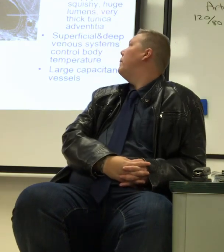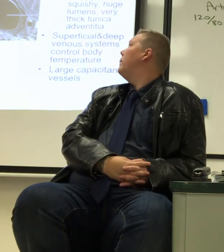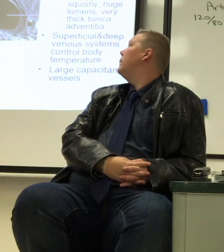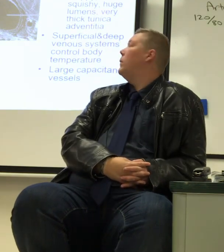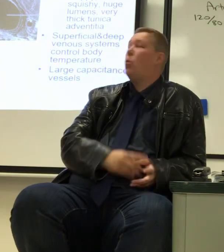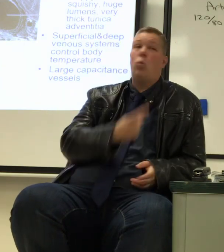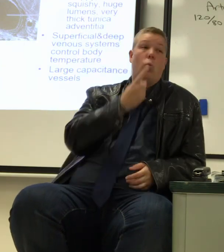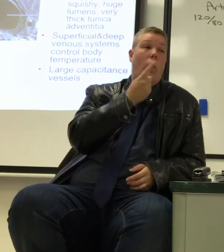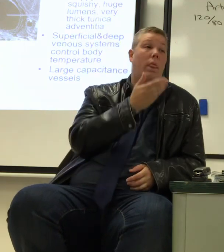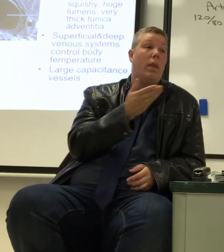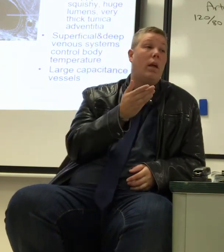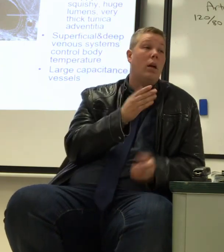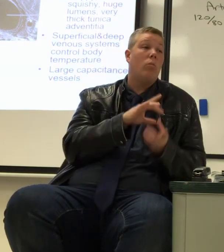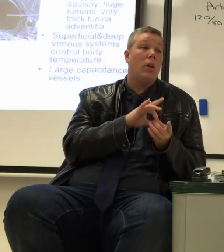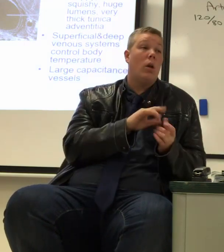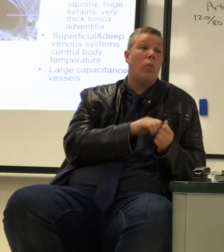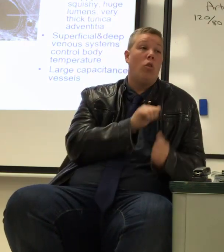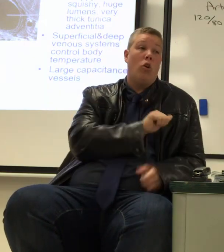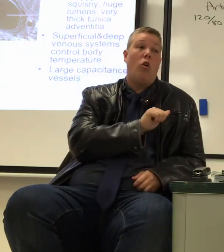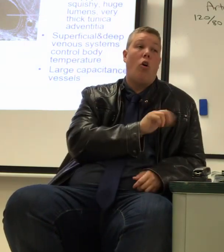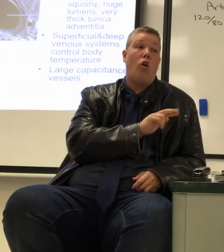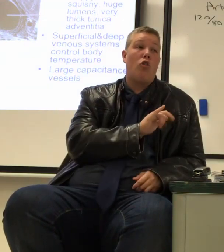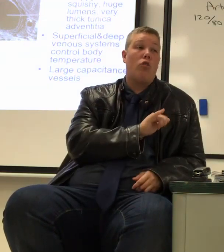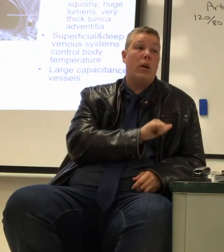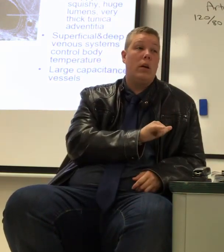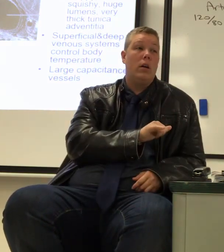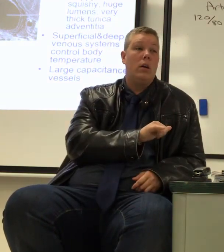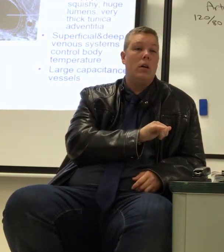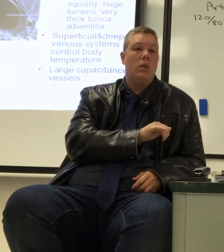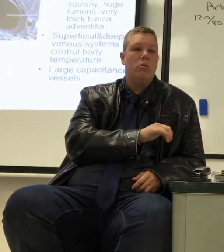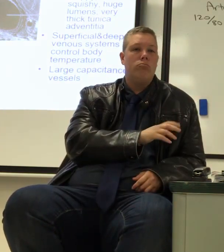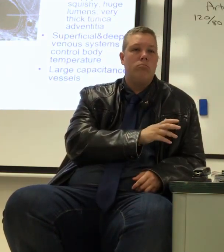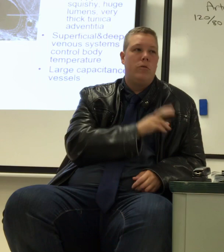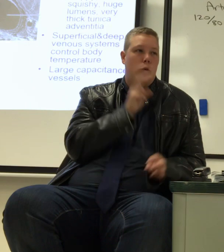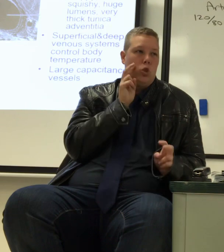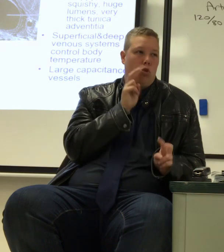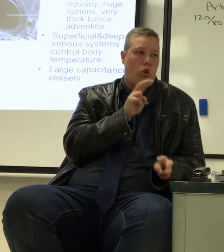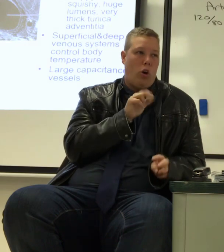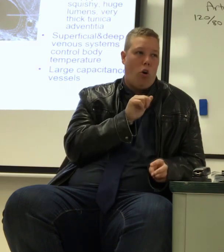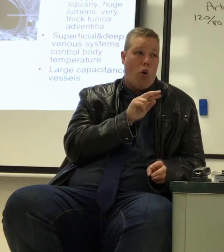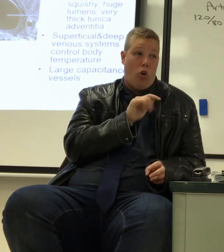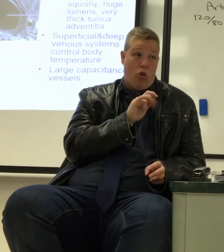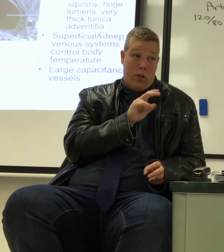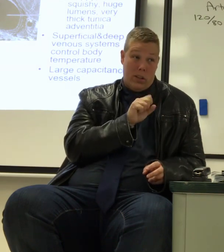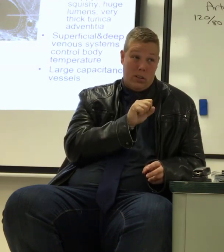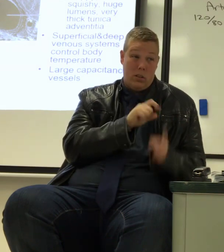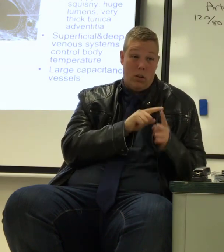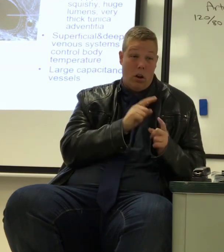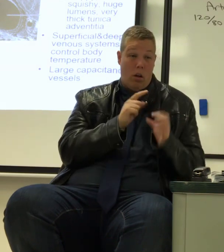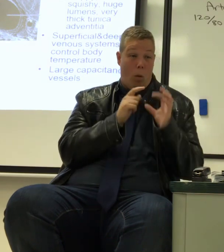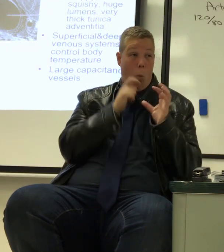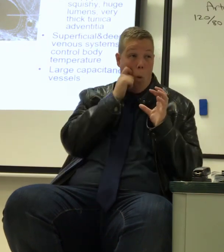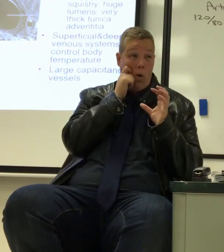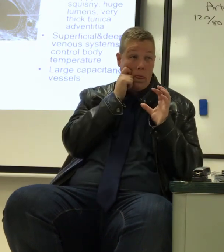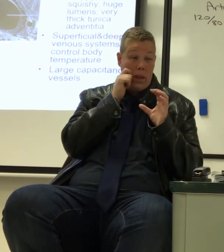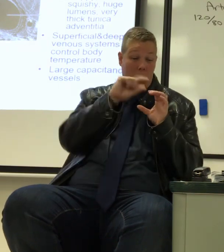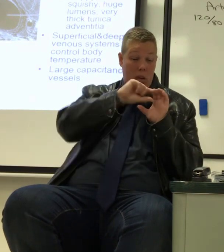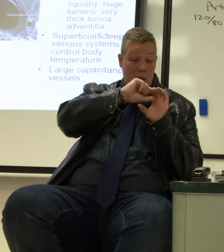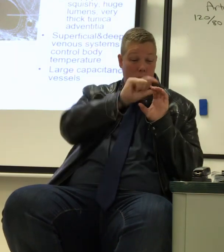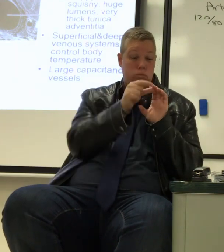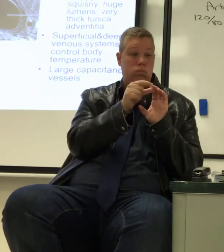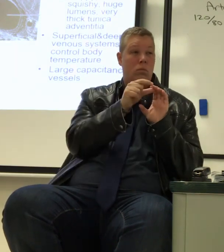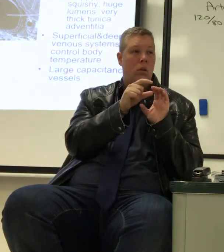about arteries is, if you just look at them, they're thick-walled. They're basically described as a